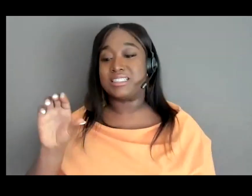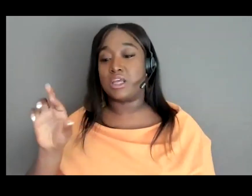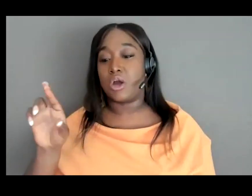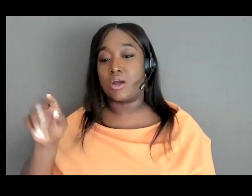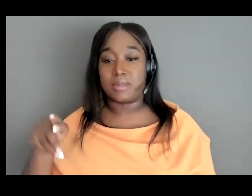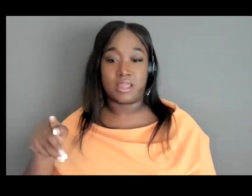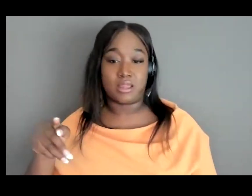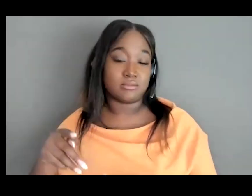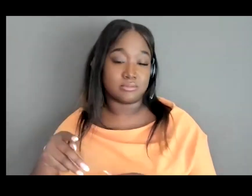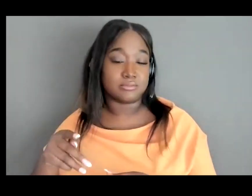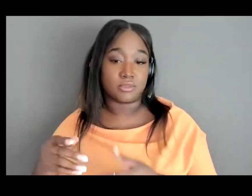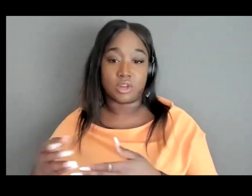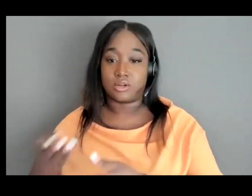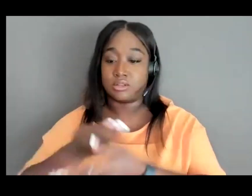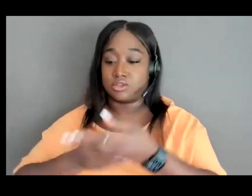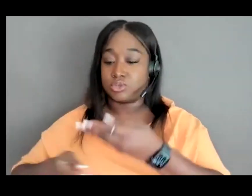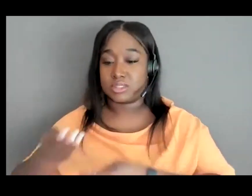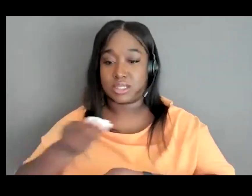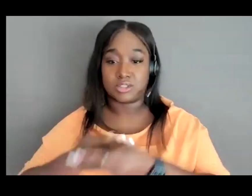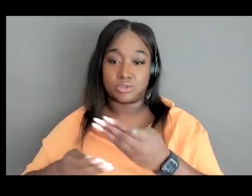of TCRP report 210,